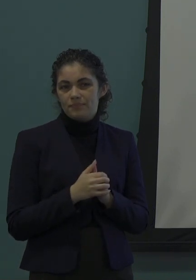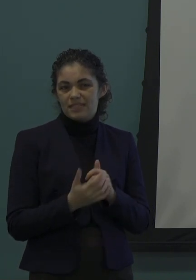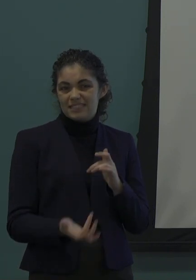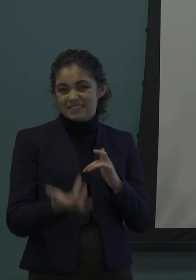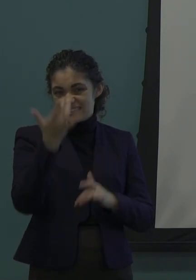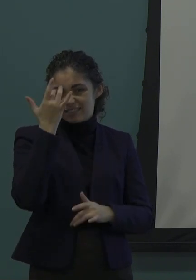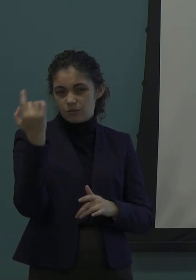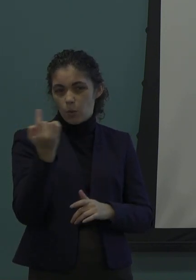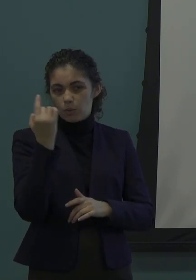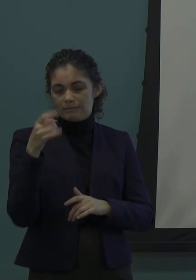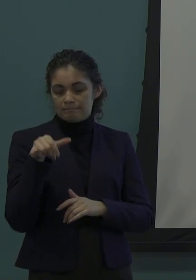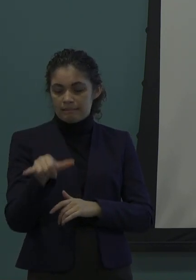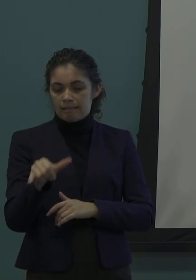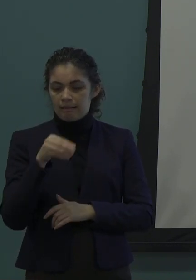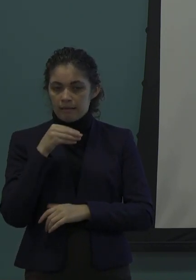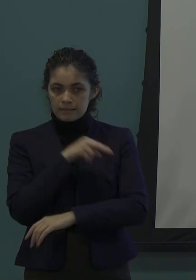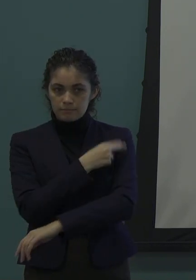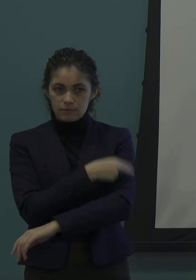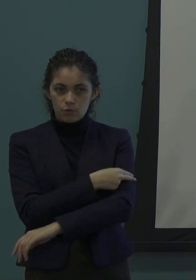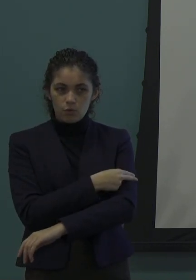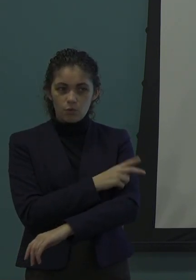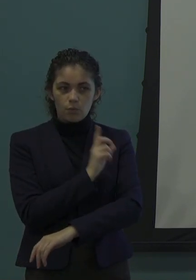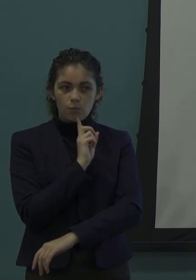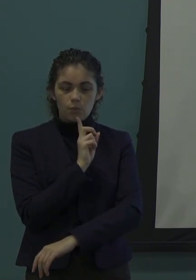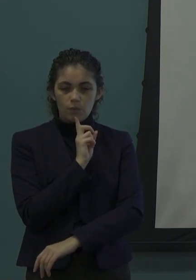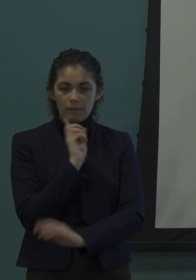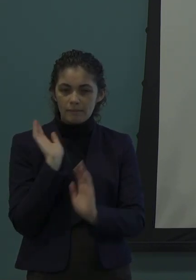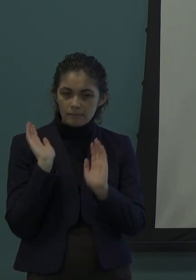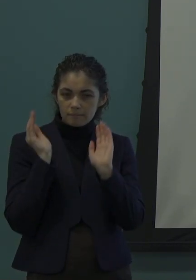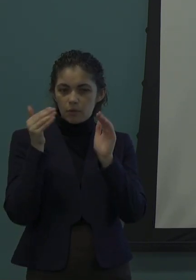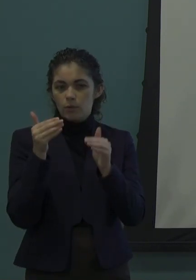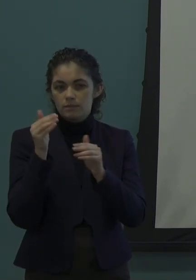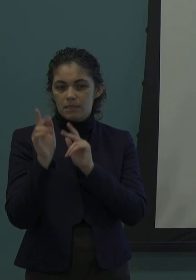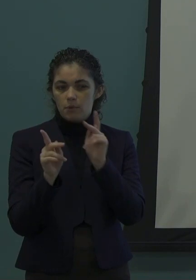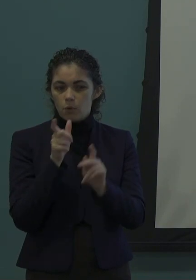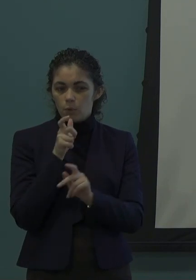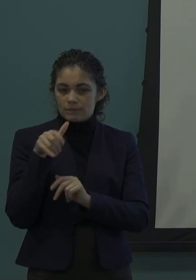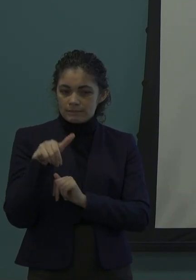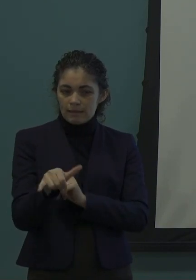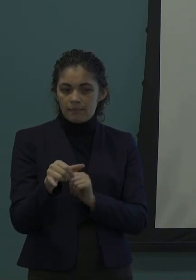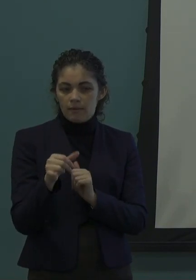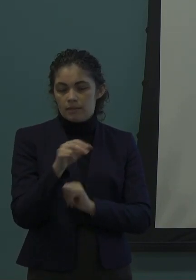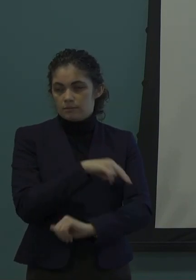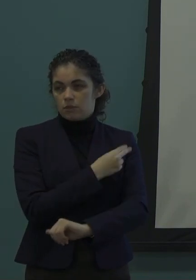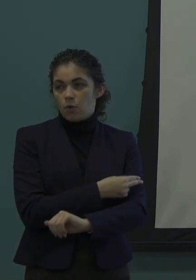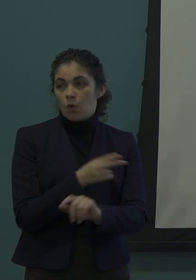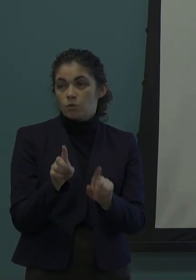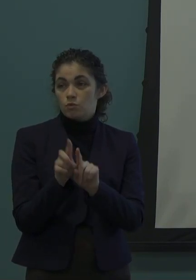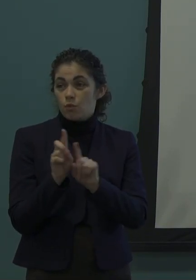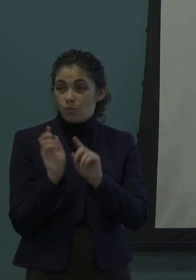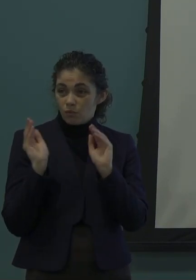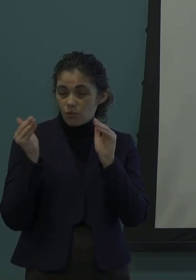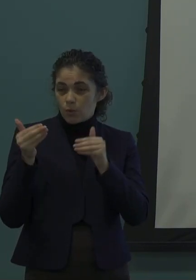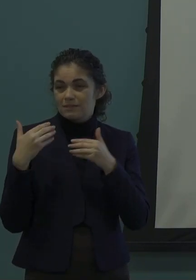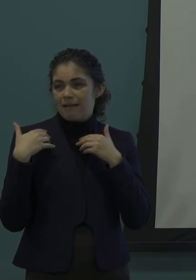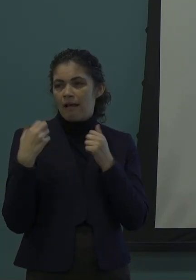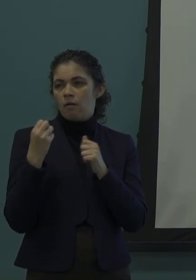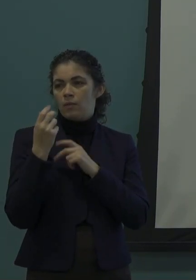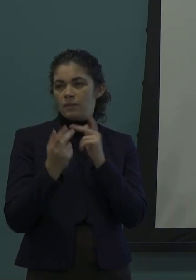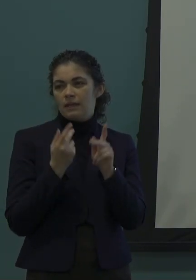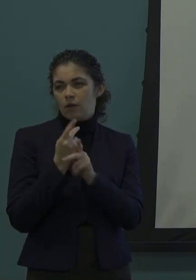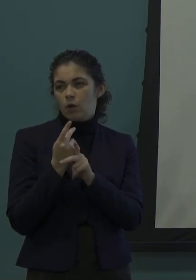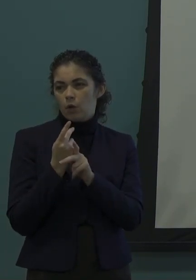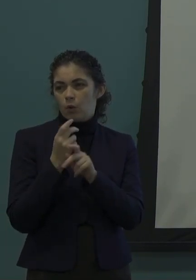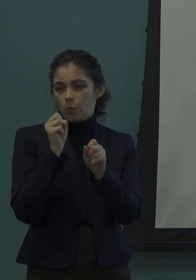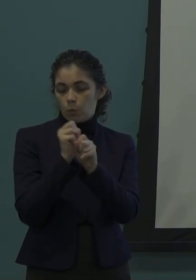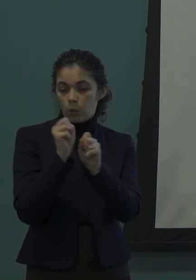sick, so those in the hospital. So our testing is really focused on those in the hospital and focused on healthcare workers who